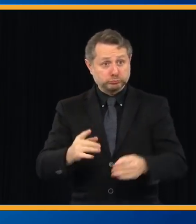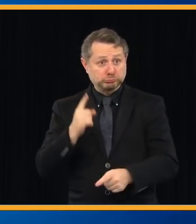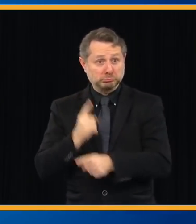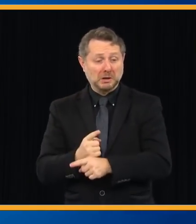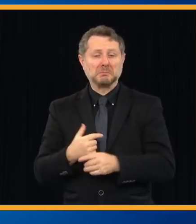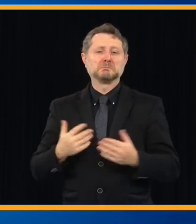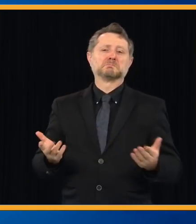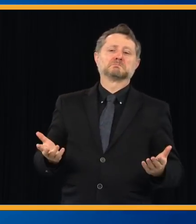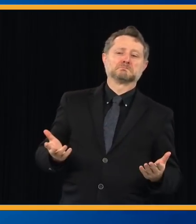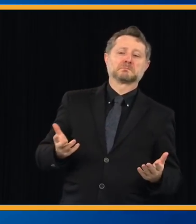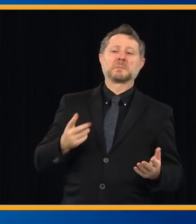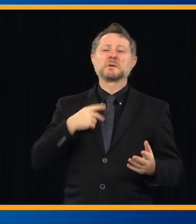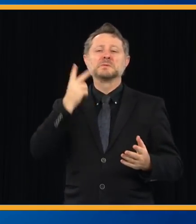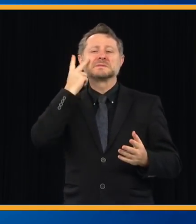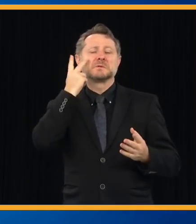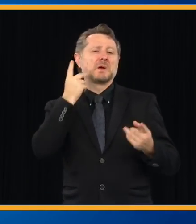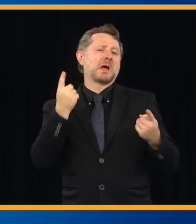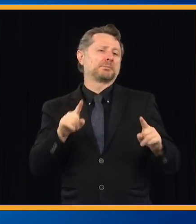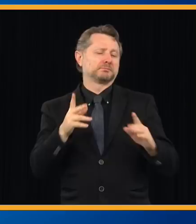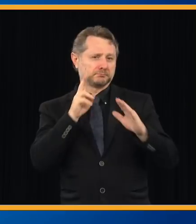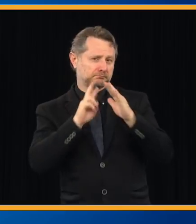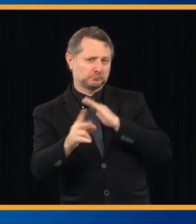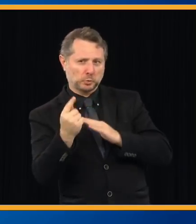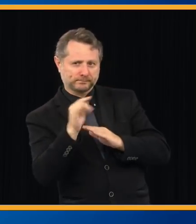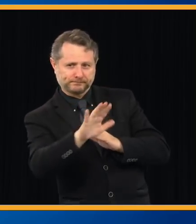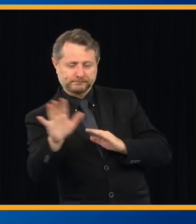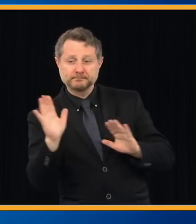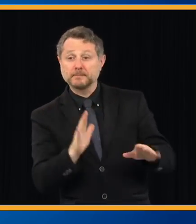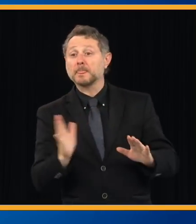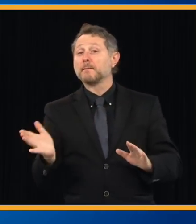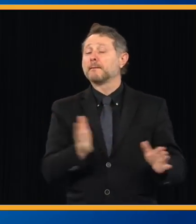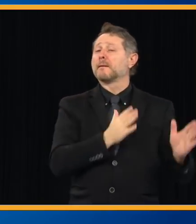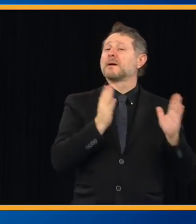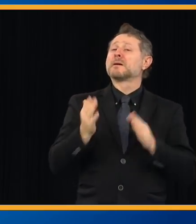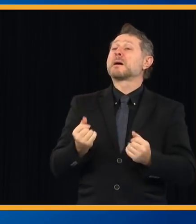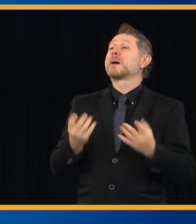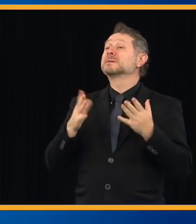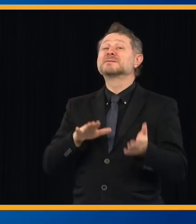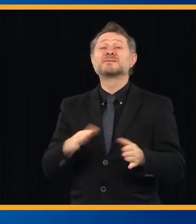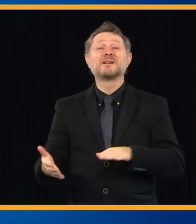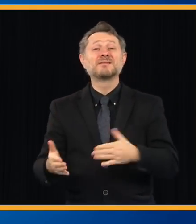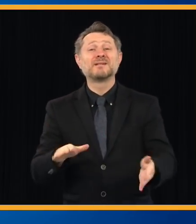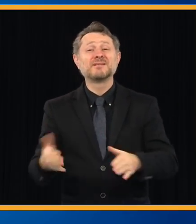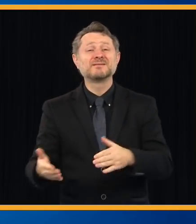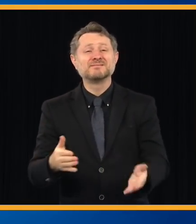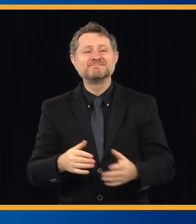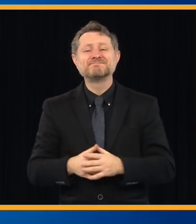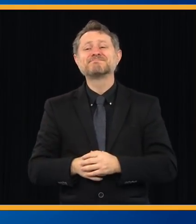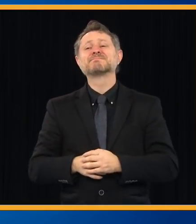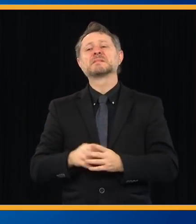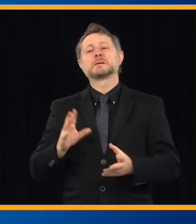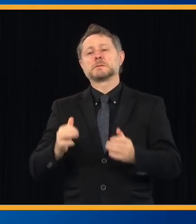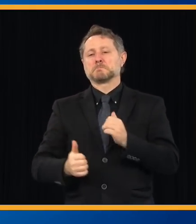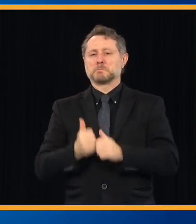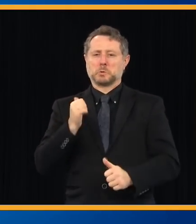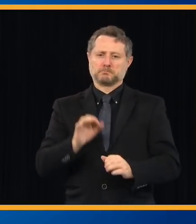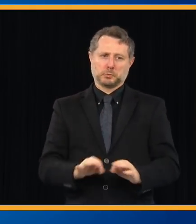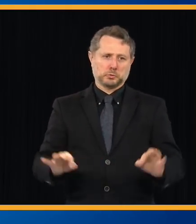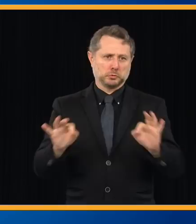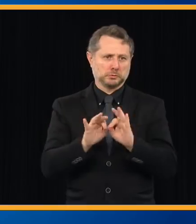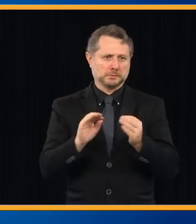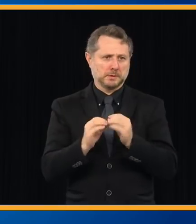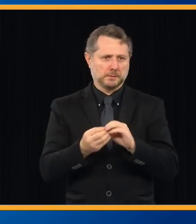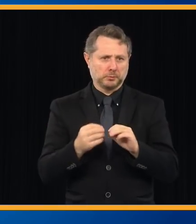going forward. Same thing on the number of lives lost. This is probably the most important statistic